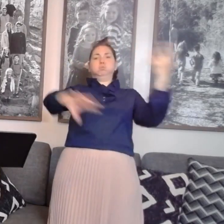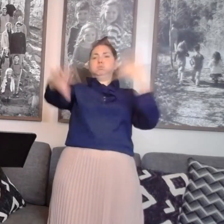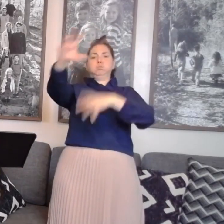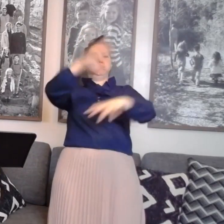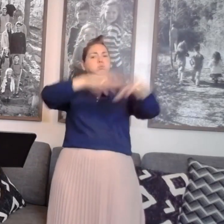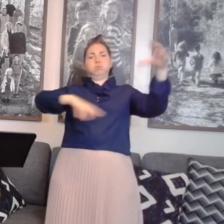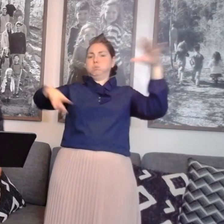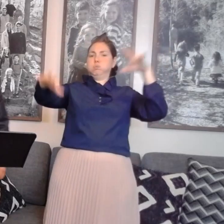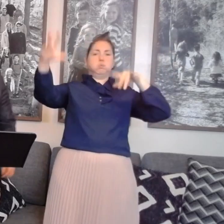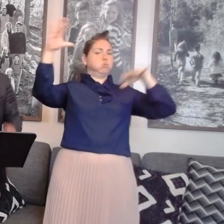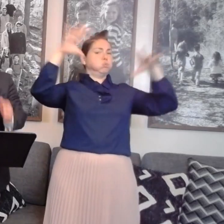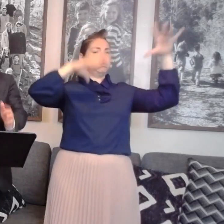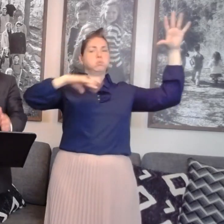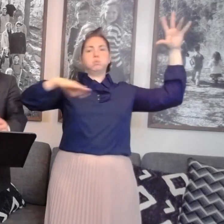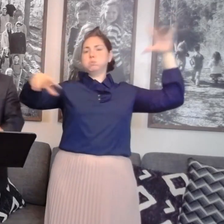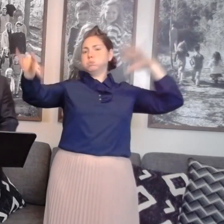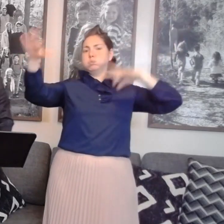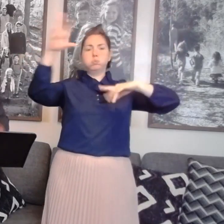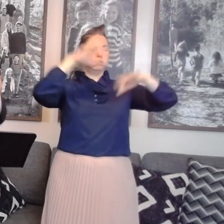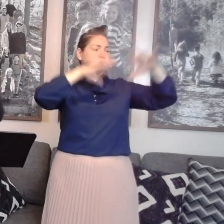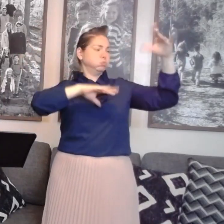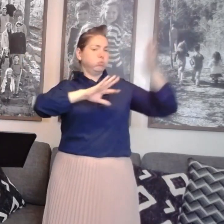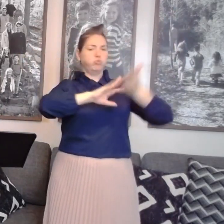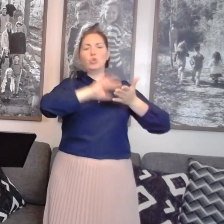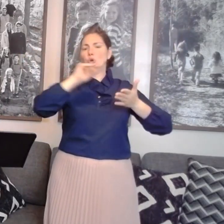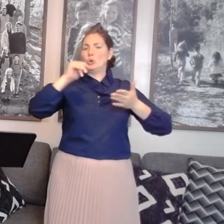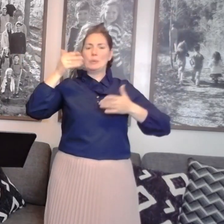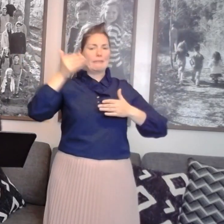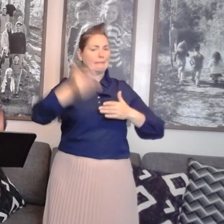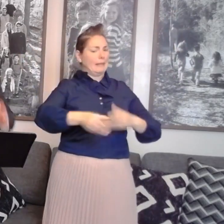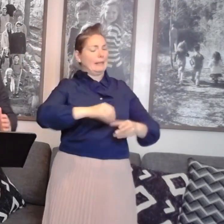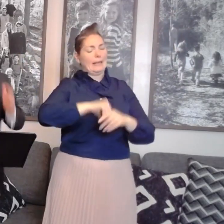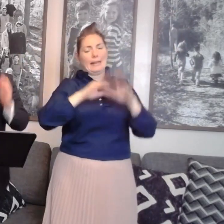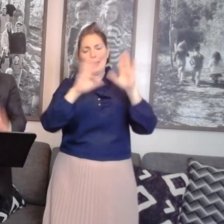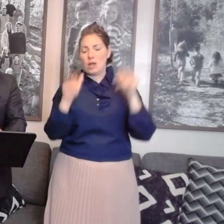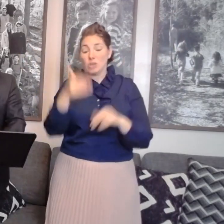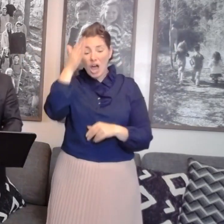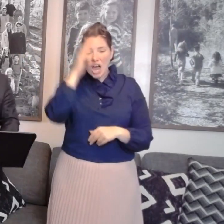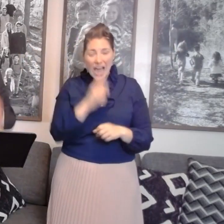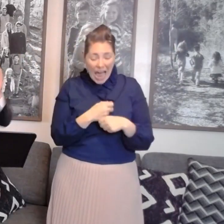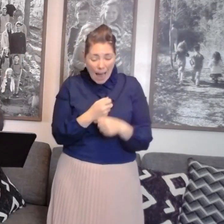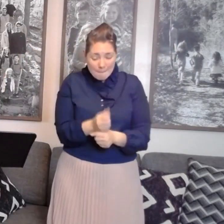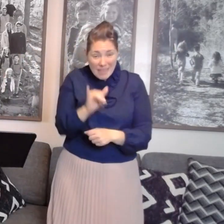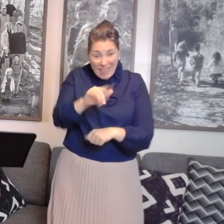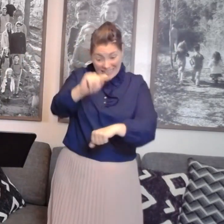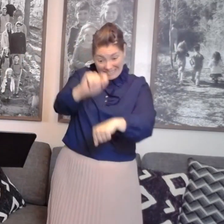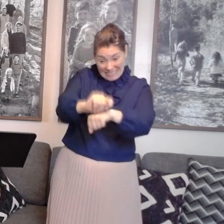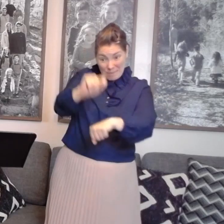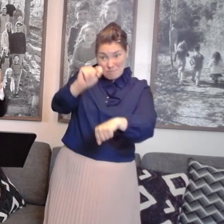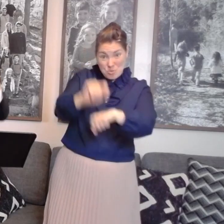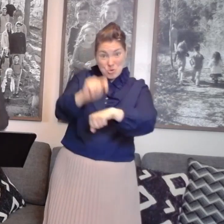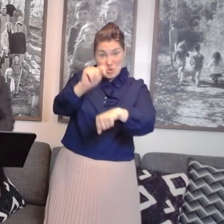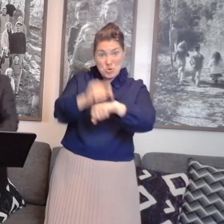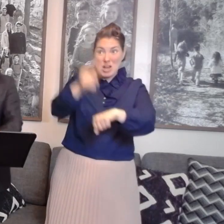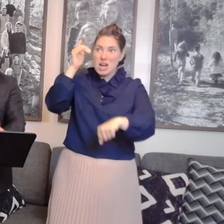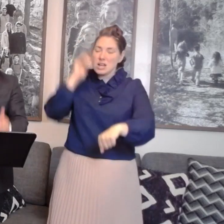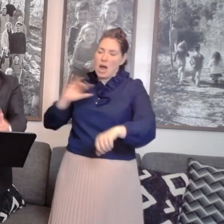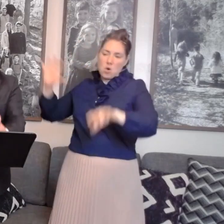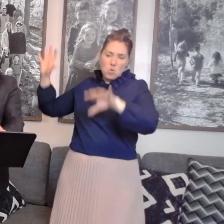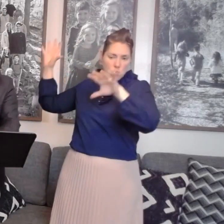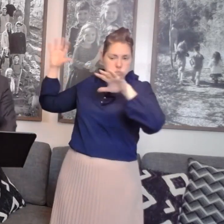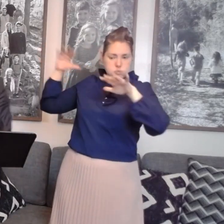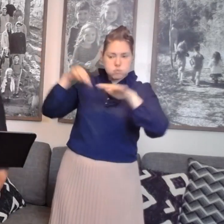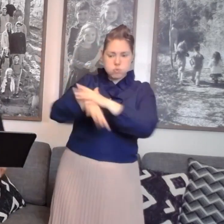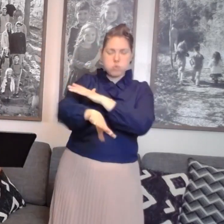glory had filled the house. God had made the temple the house that Solomon